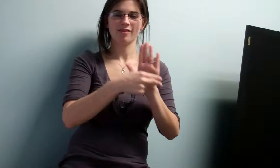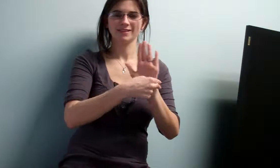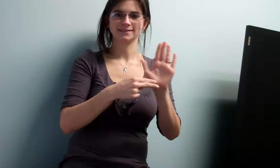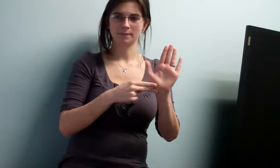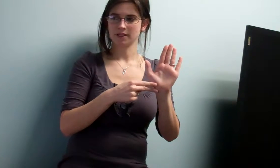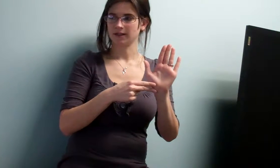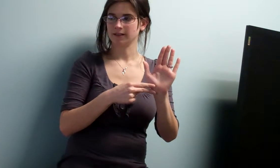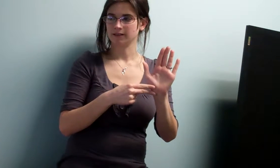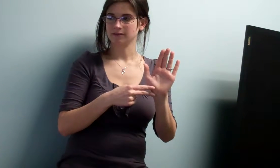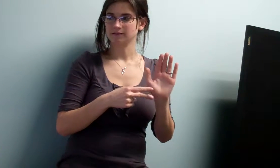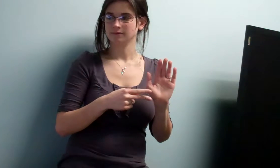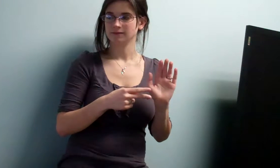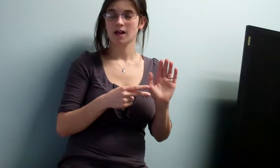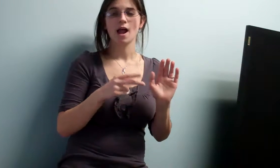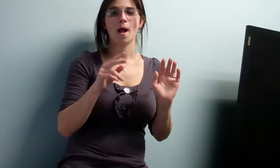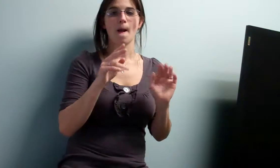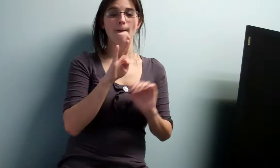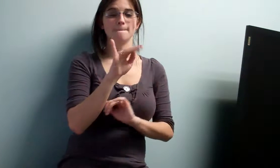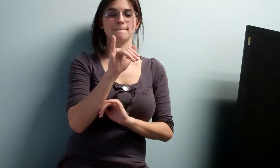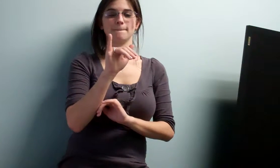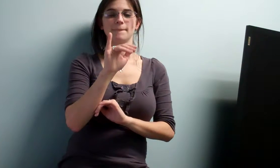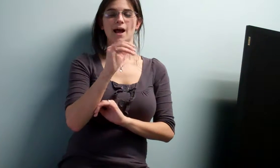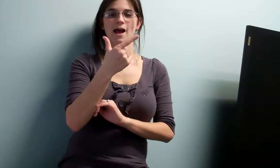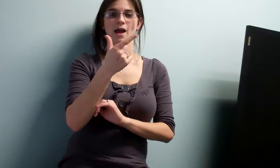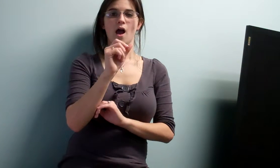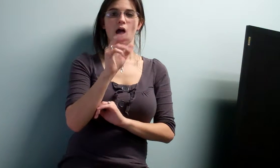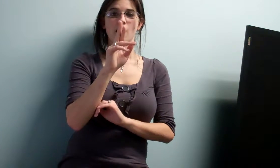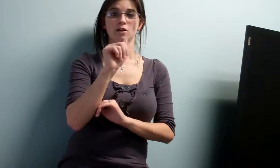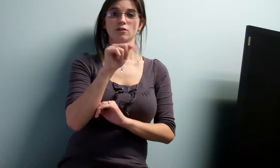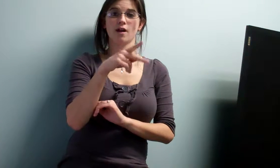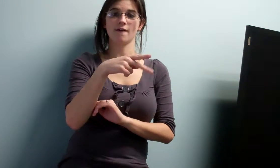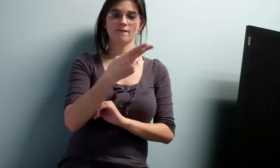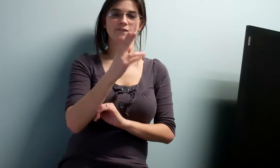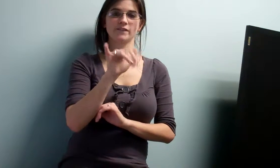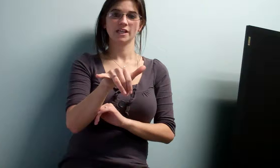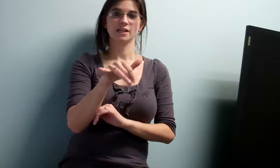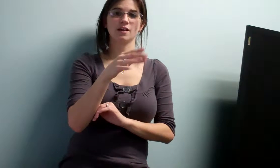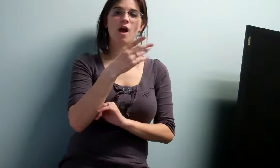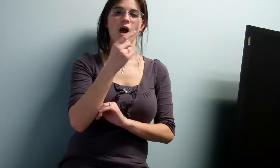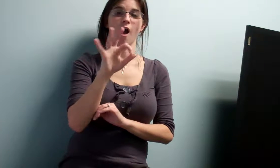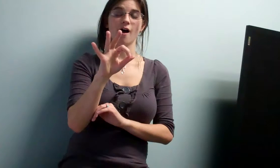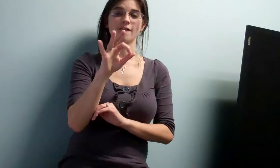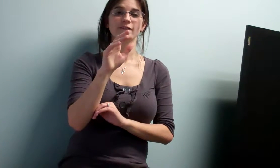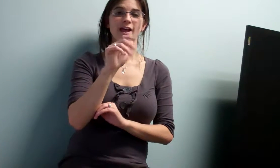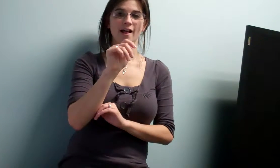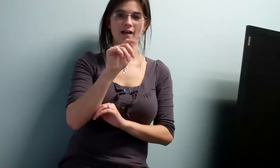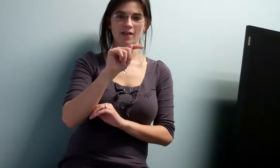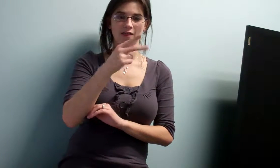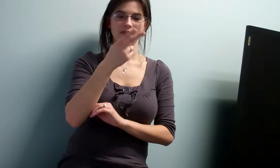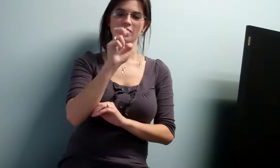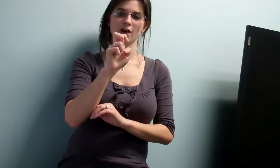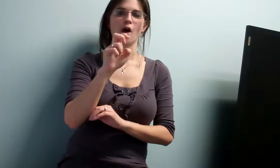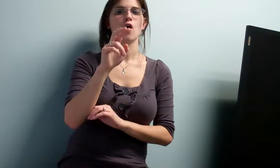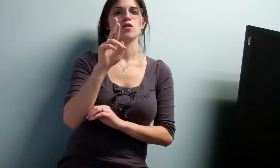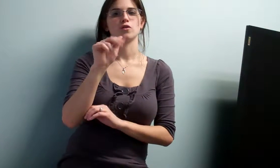Imagine that, a biography of a single person being described as the biography of an entire